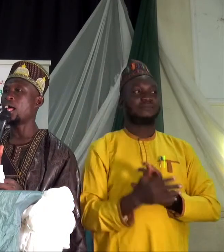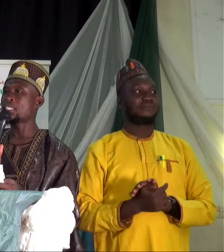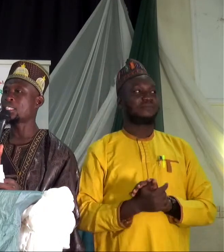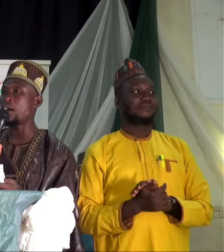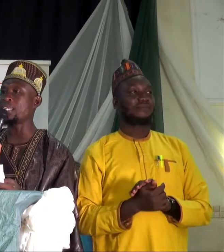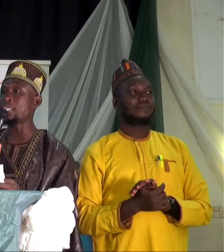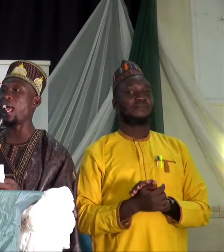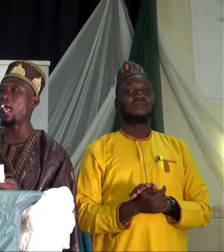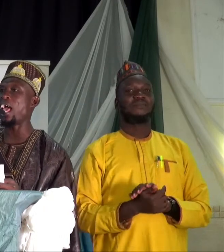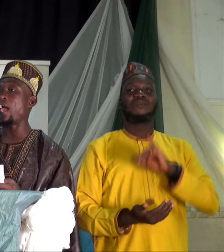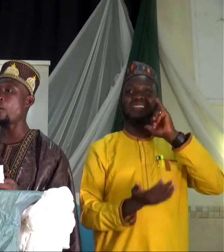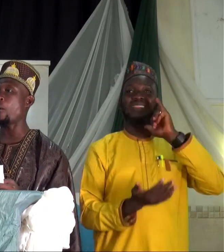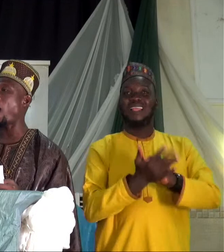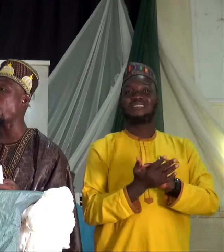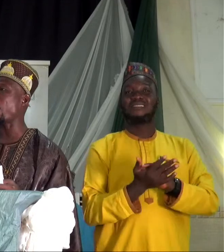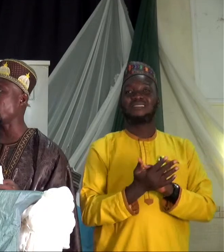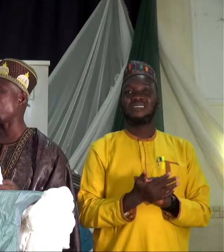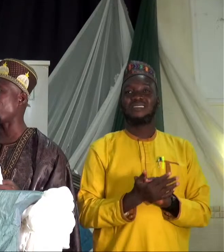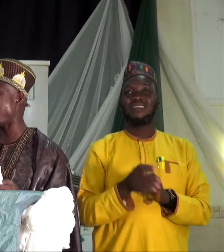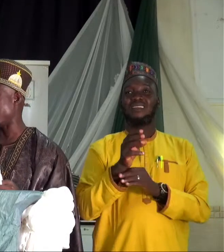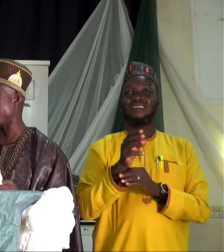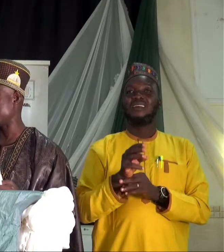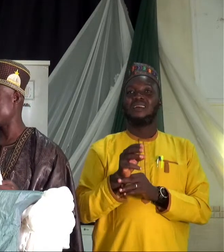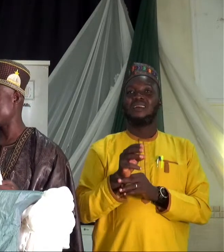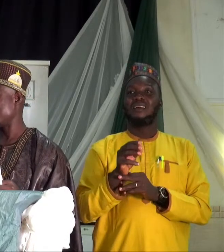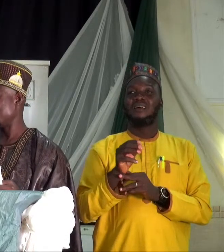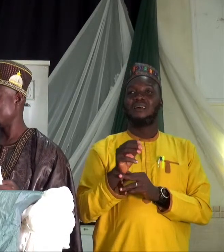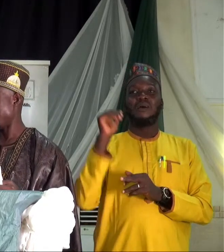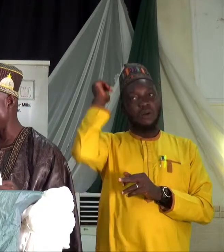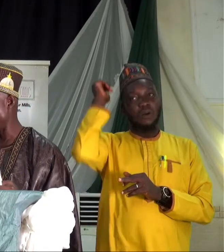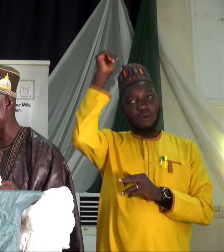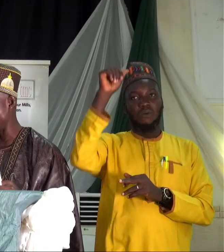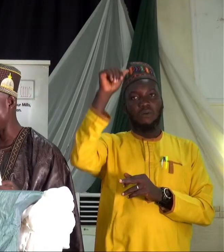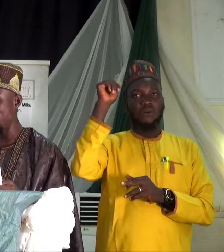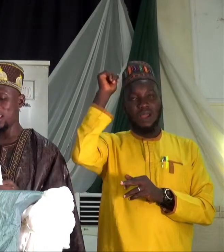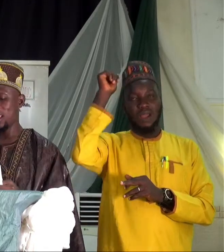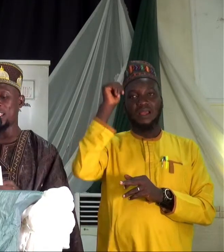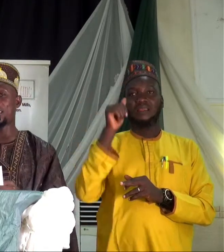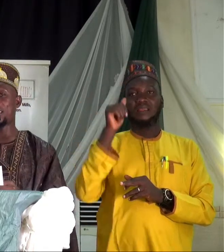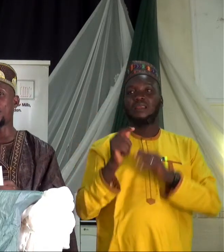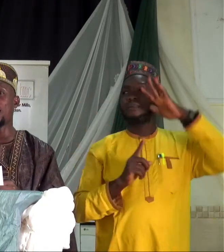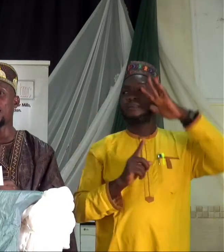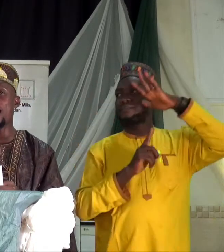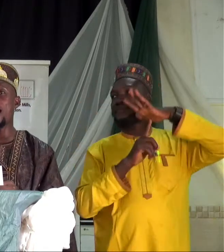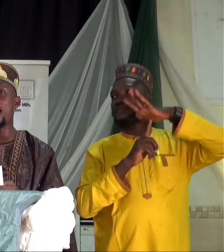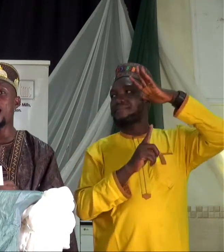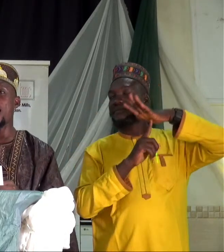ti won je wali agba. Abi eko? Be. Ti won je